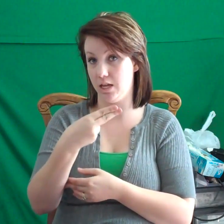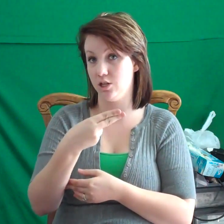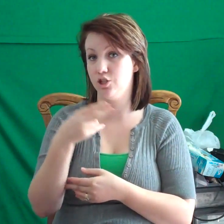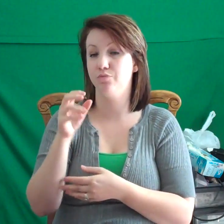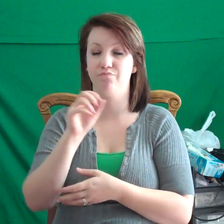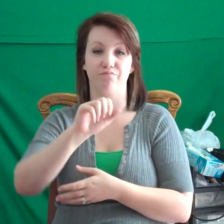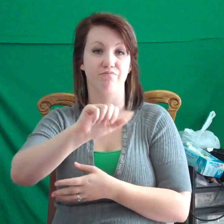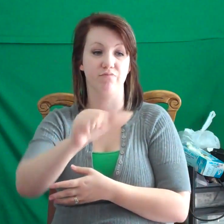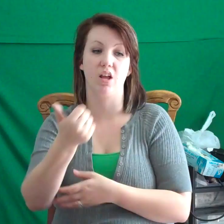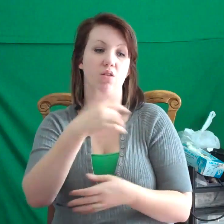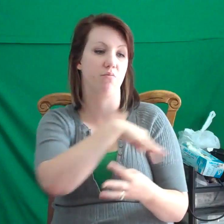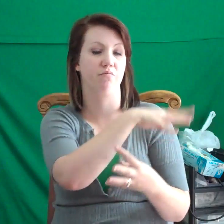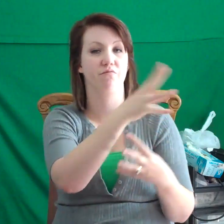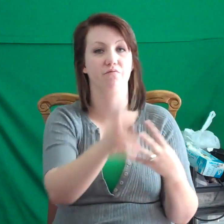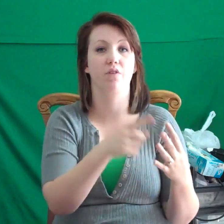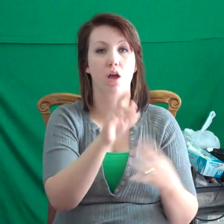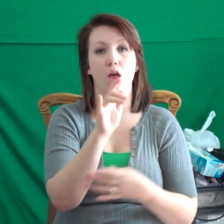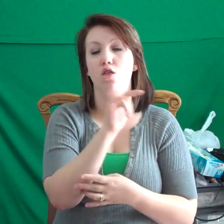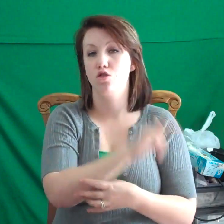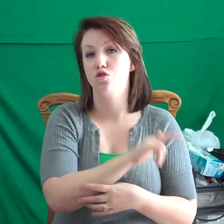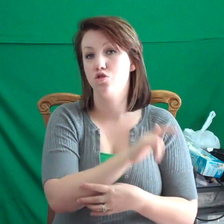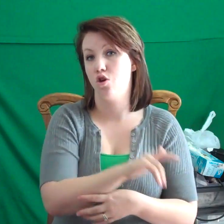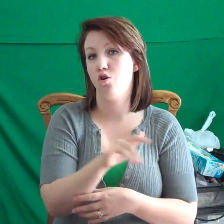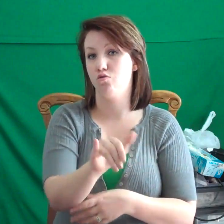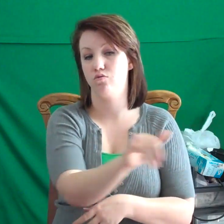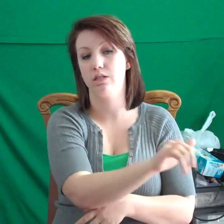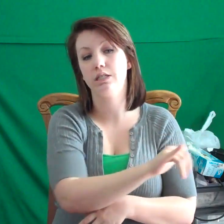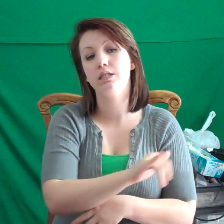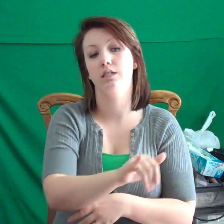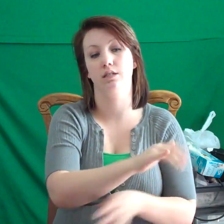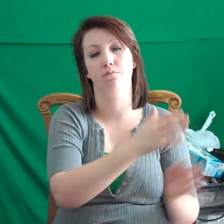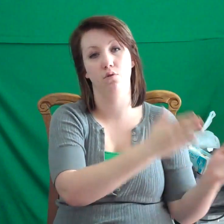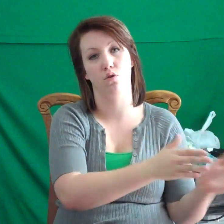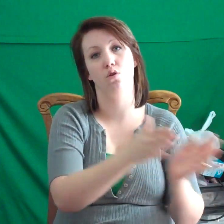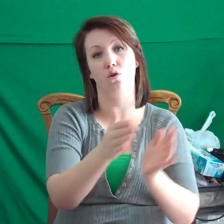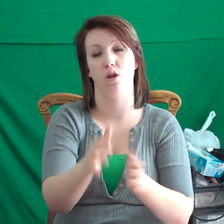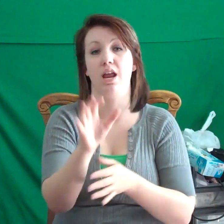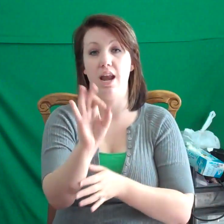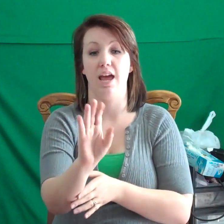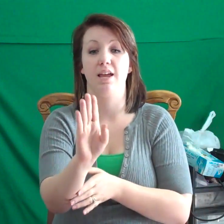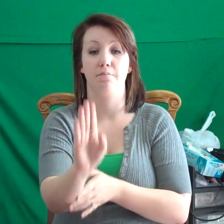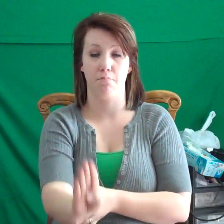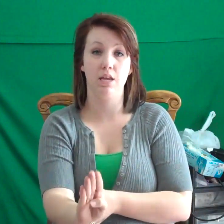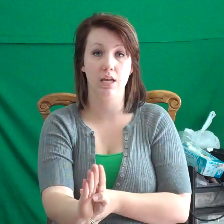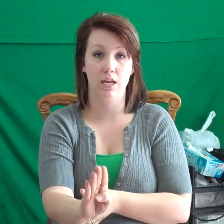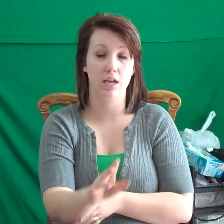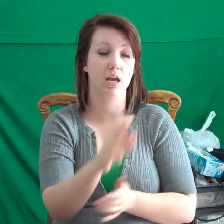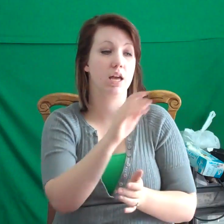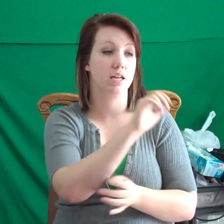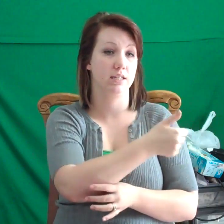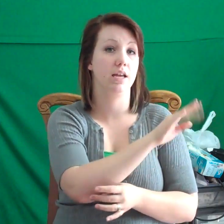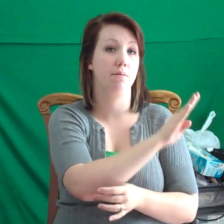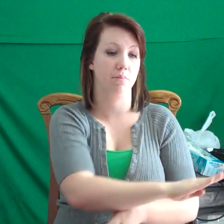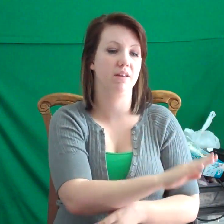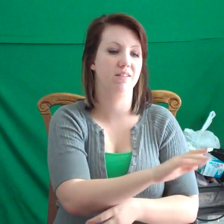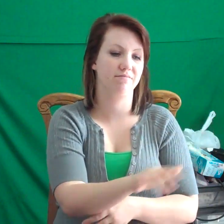So again, those similar categories that were in 9B would also be in 10B.